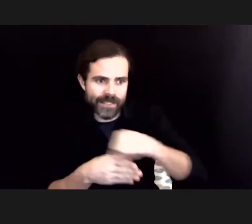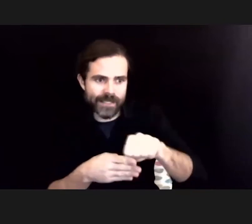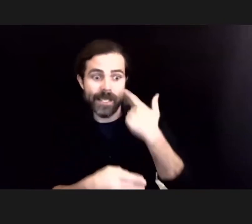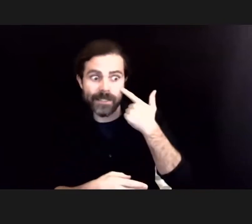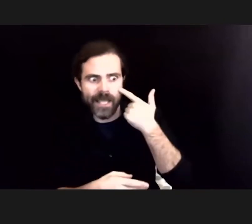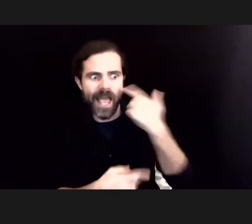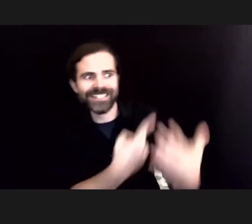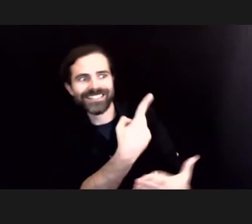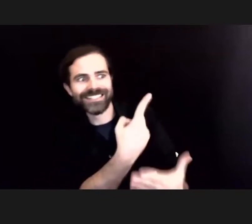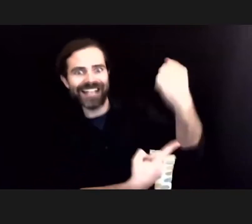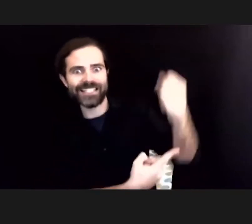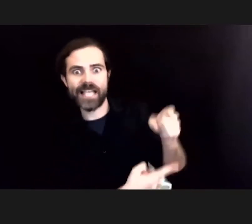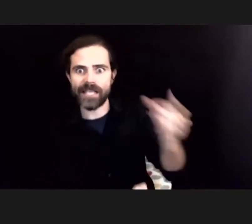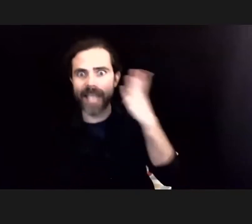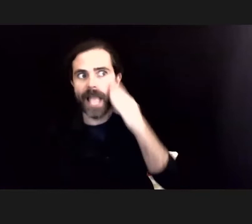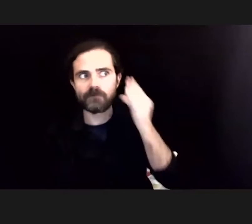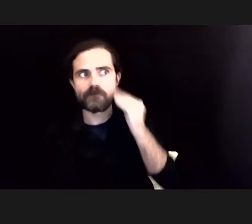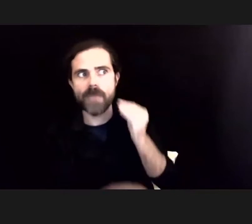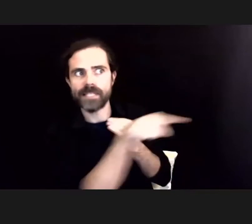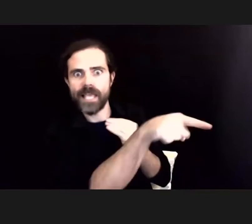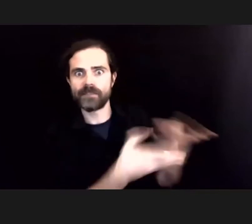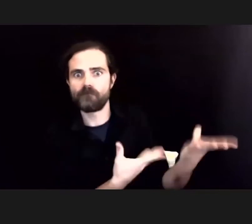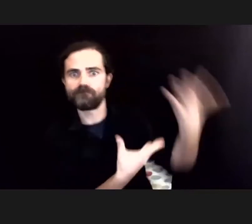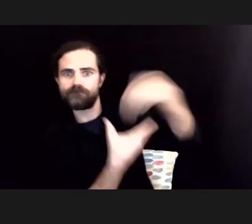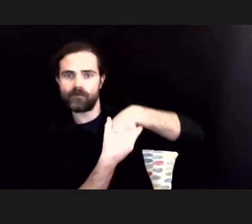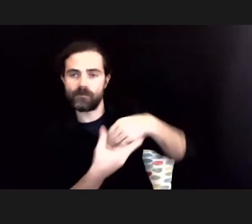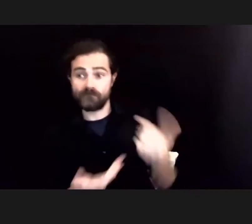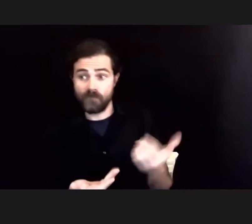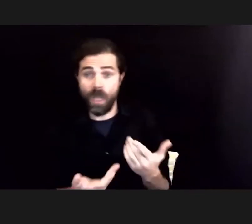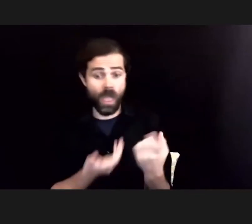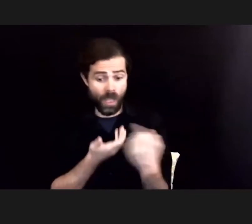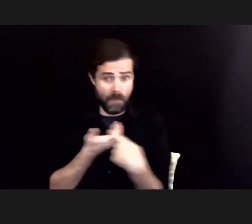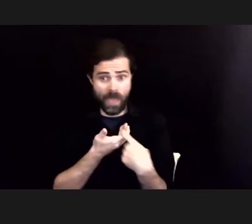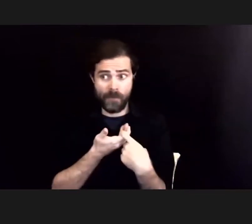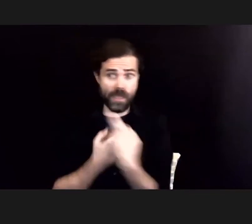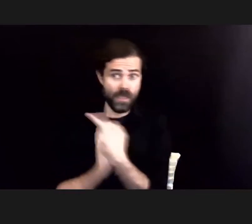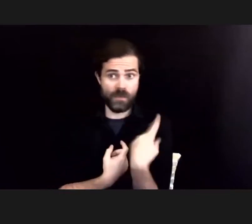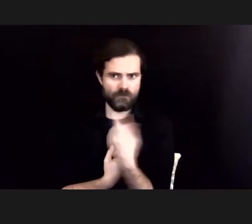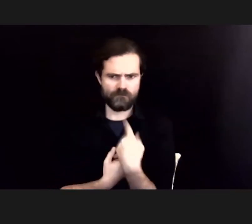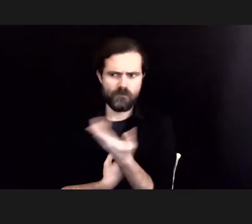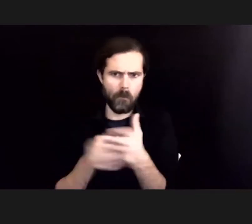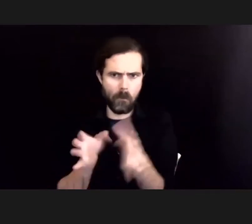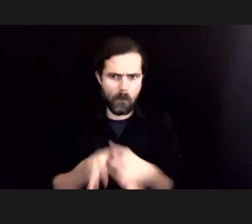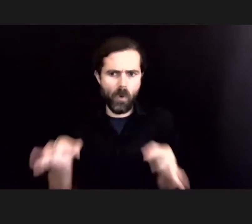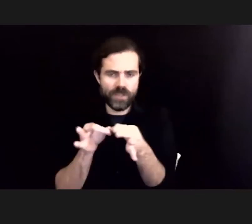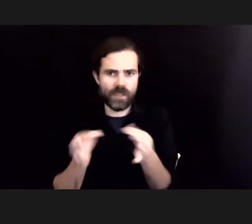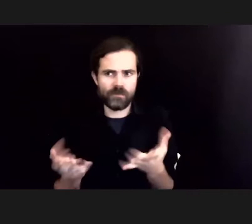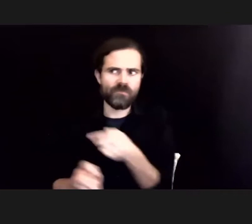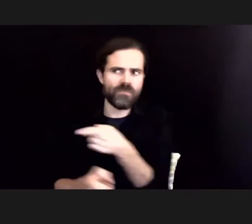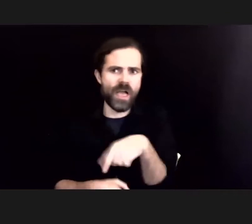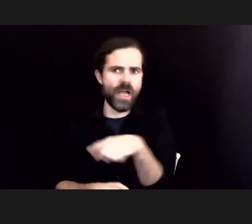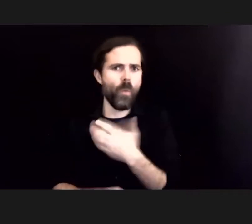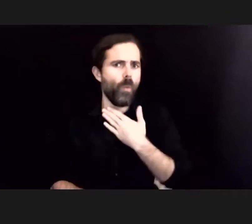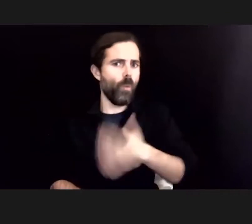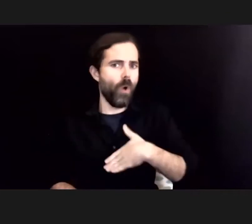accessible technologies. It is important for our members to understand what are the good